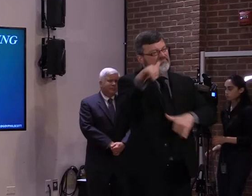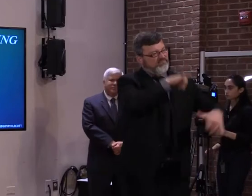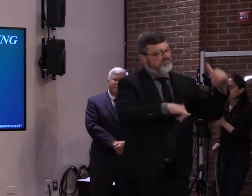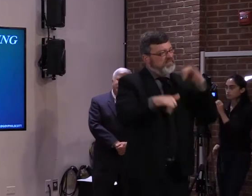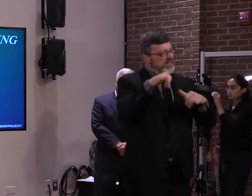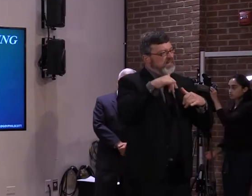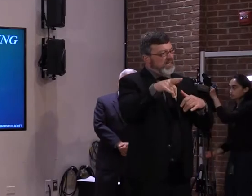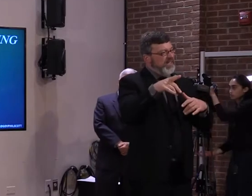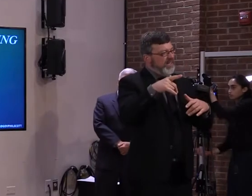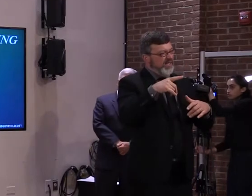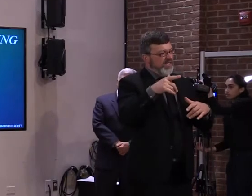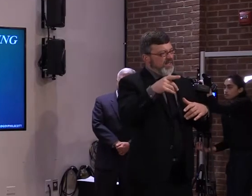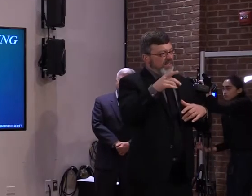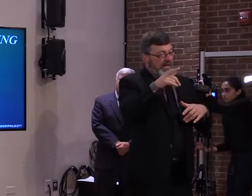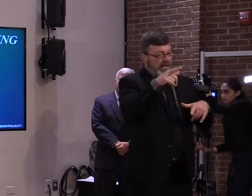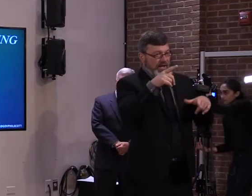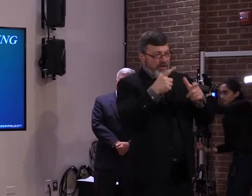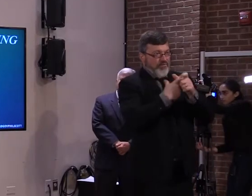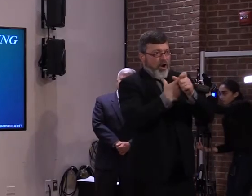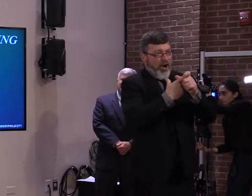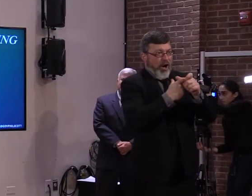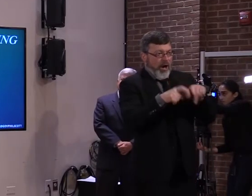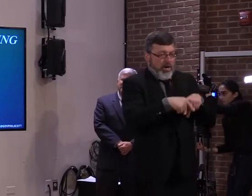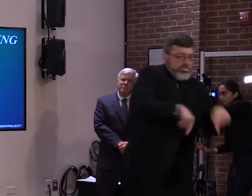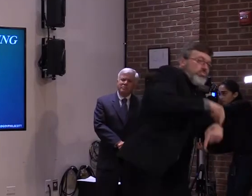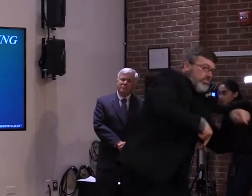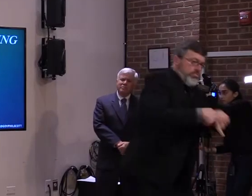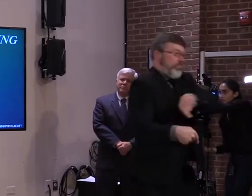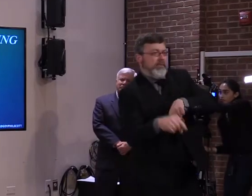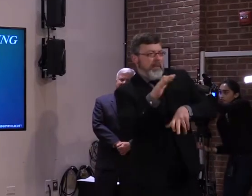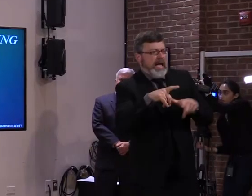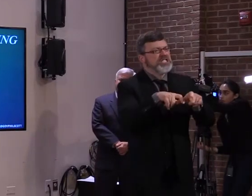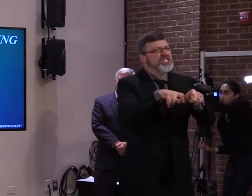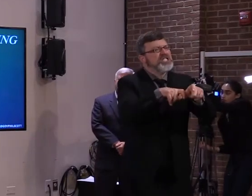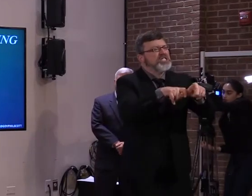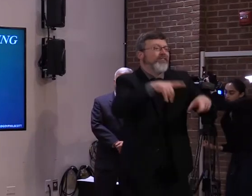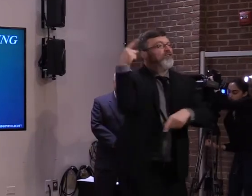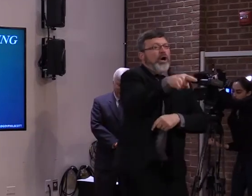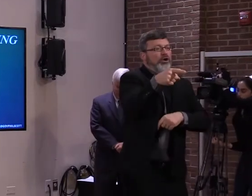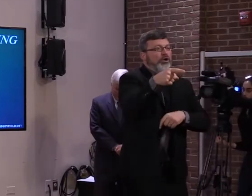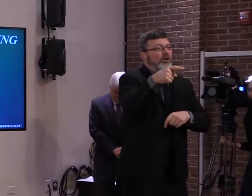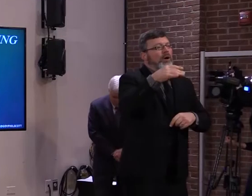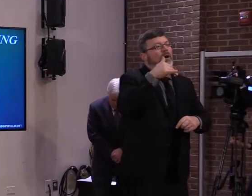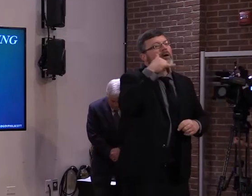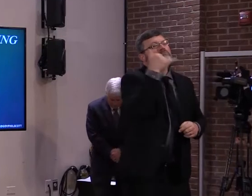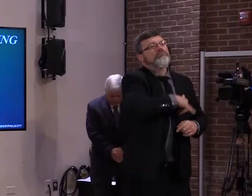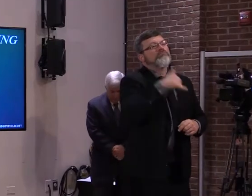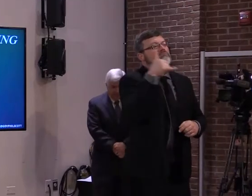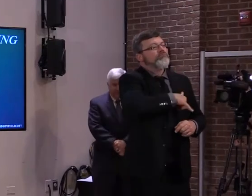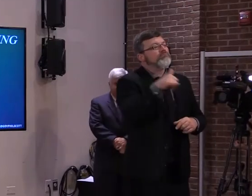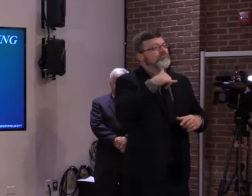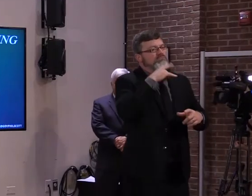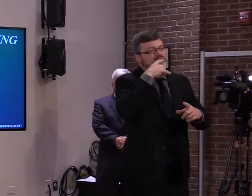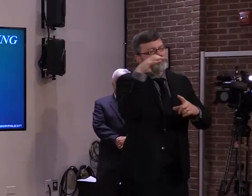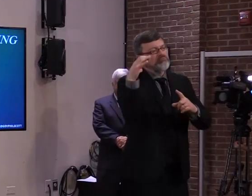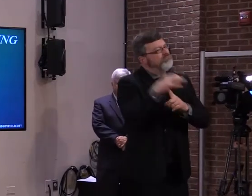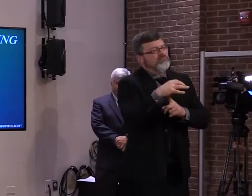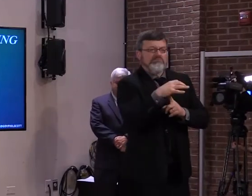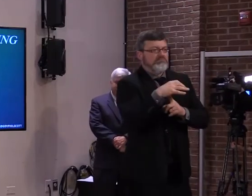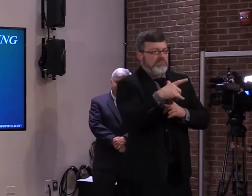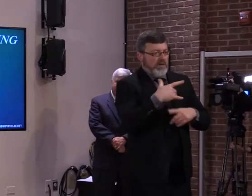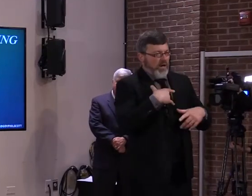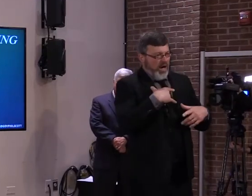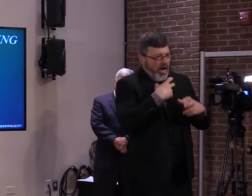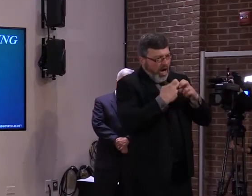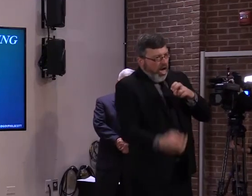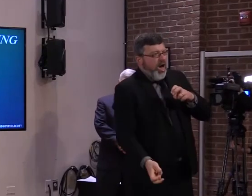I gave her the incentive to lead the rest of the race. So very exciting for her, for Vermont. I can't think of